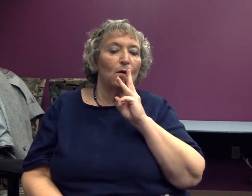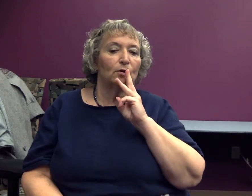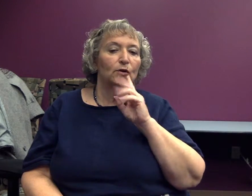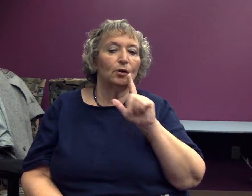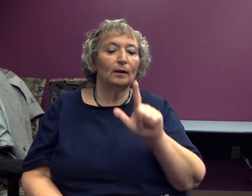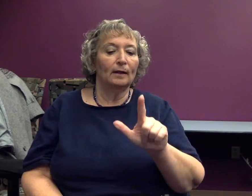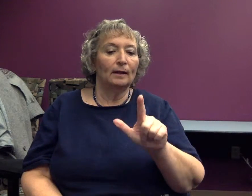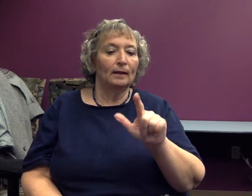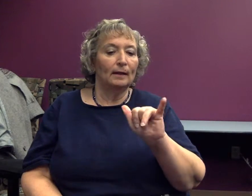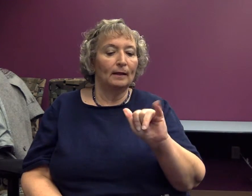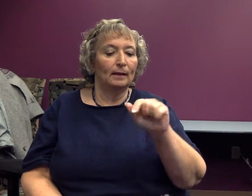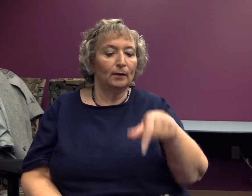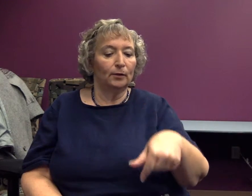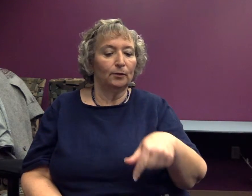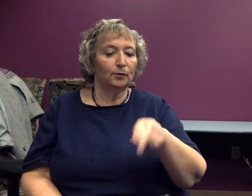water.